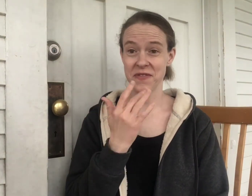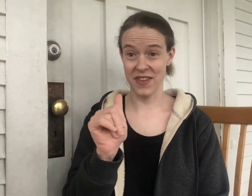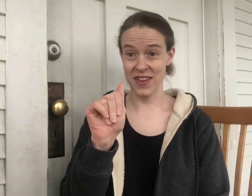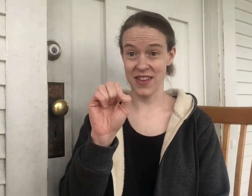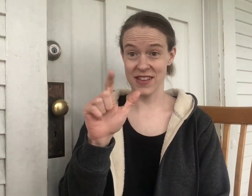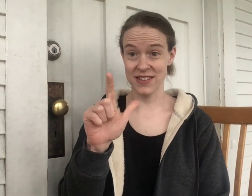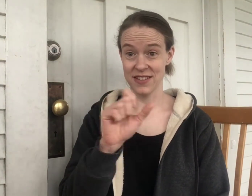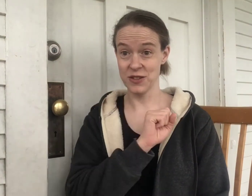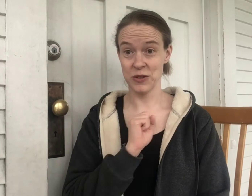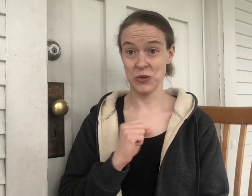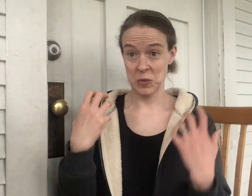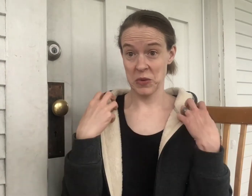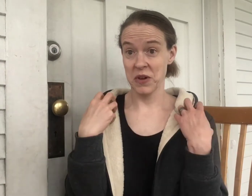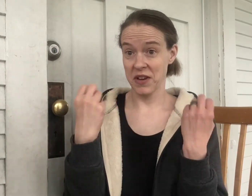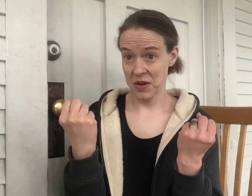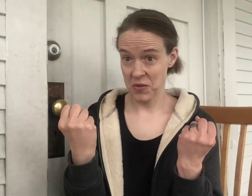favorite ASL superheroes.